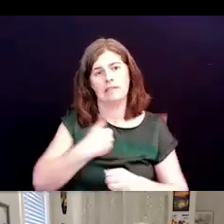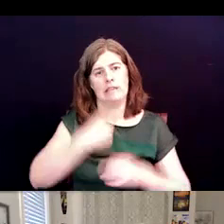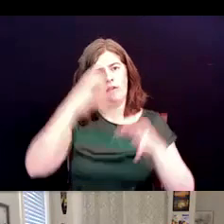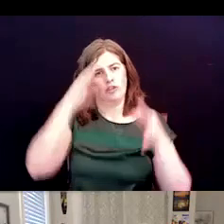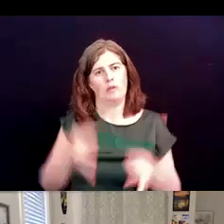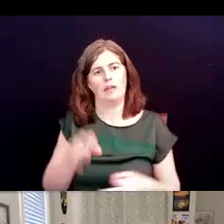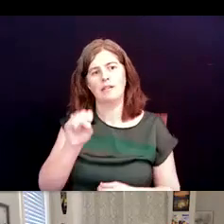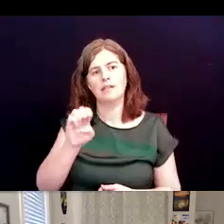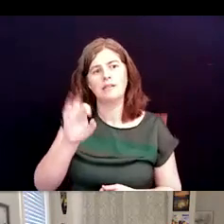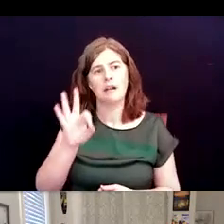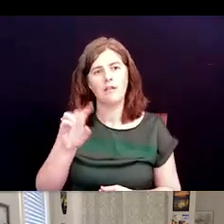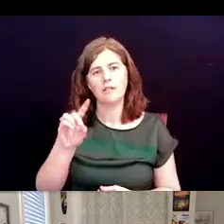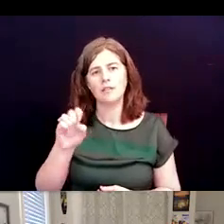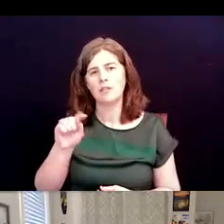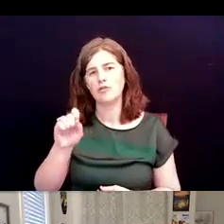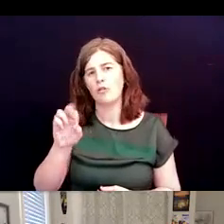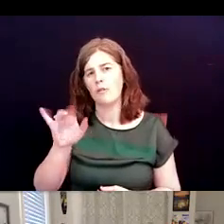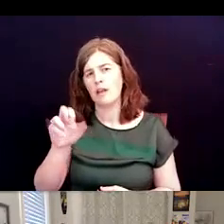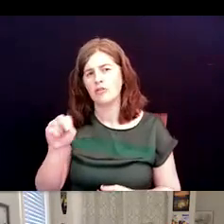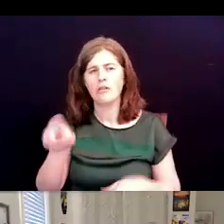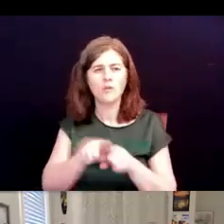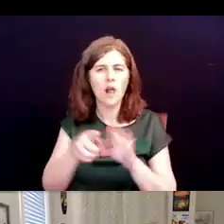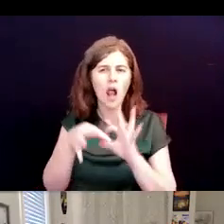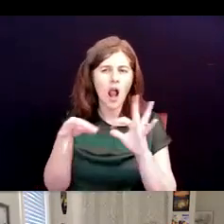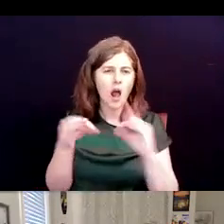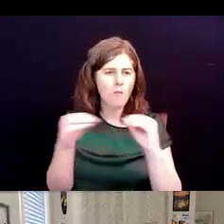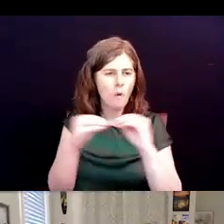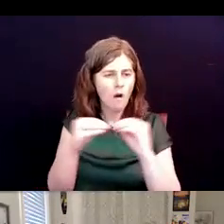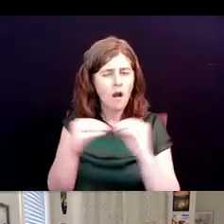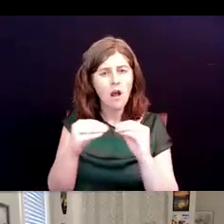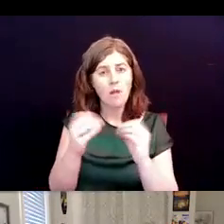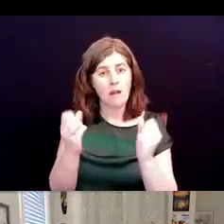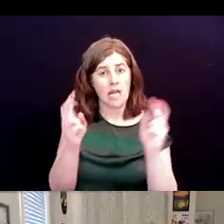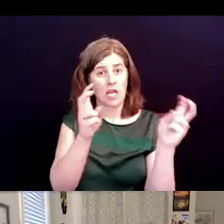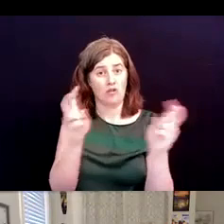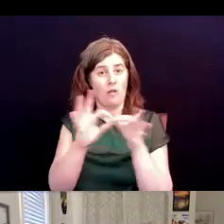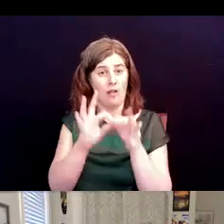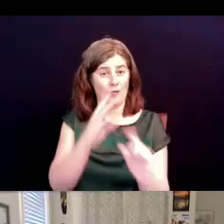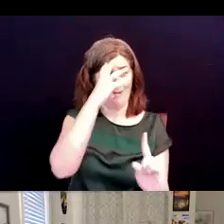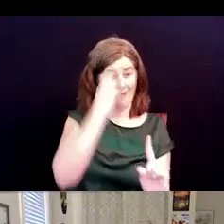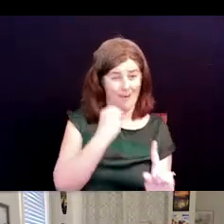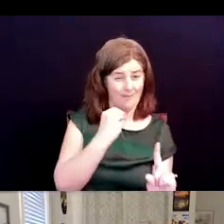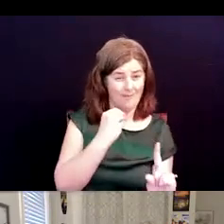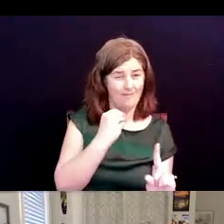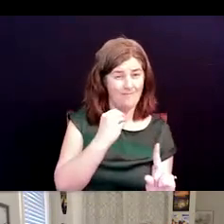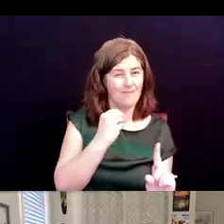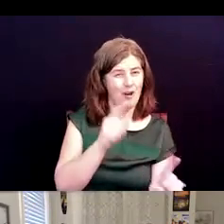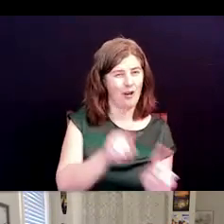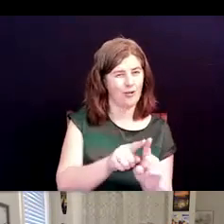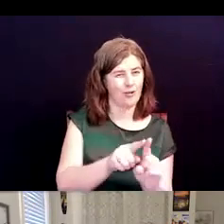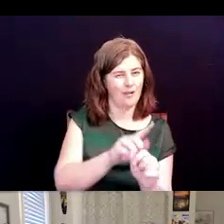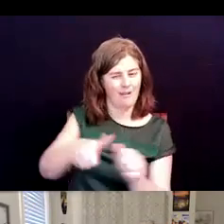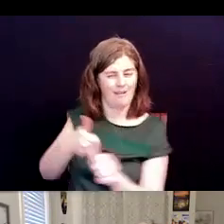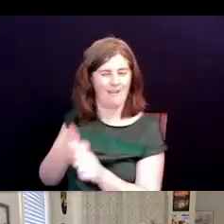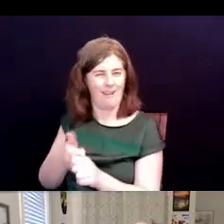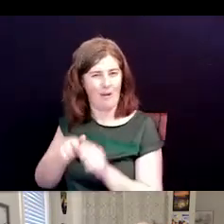will. And so as we talk through some of the things today, many of the issues that I'll bring up related to sleep also have key components rooted in family-centered